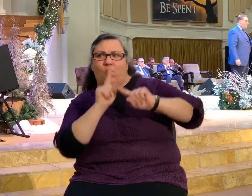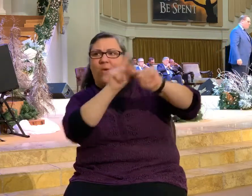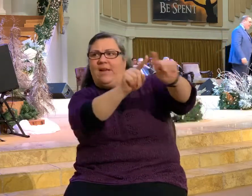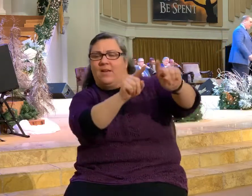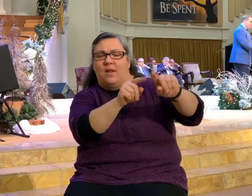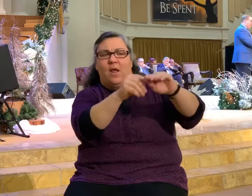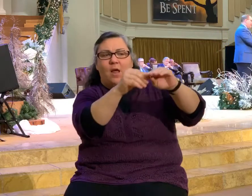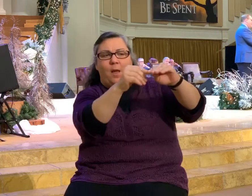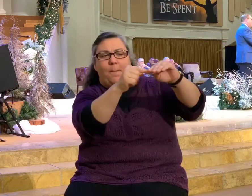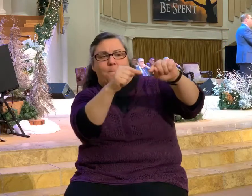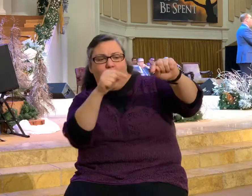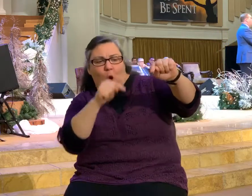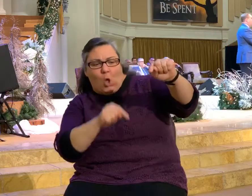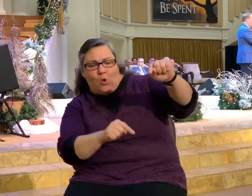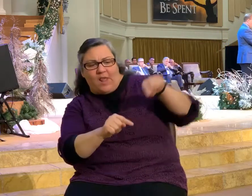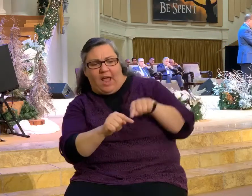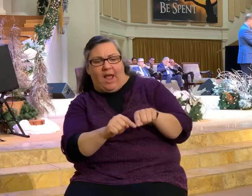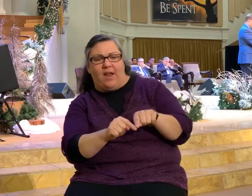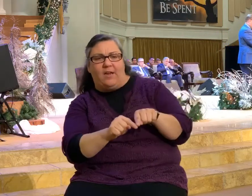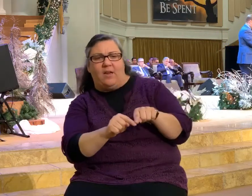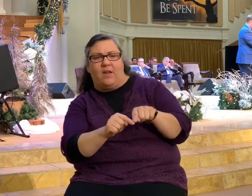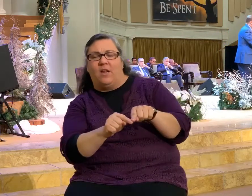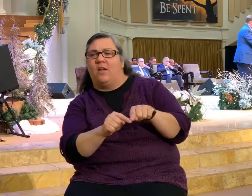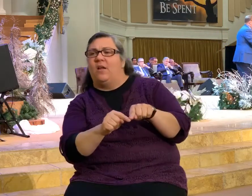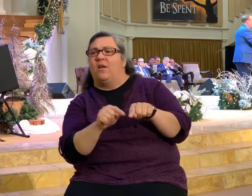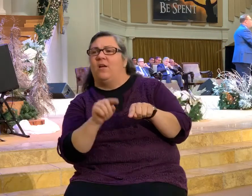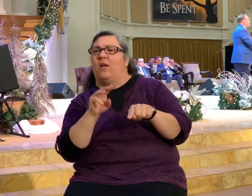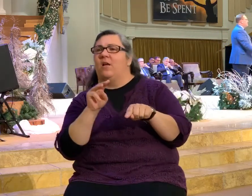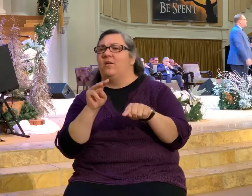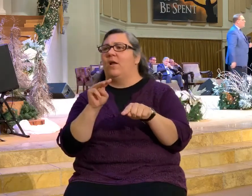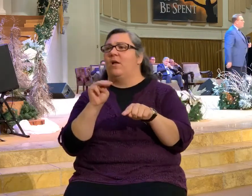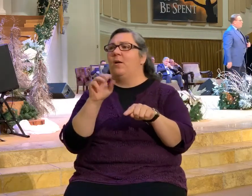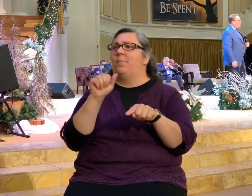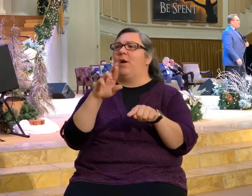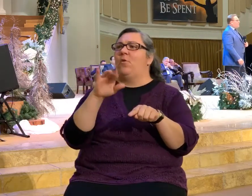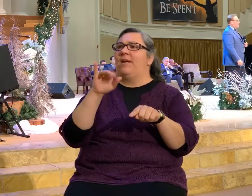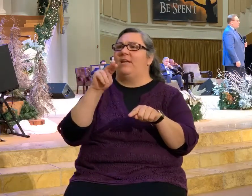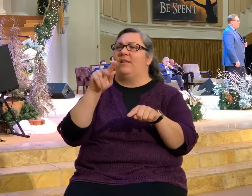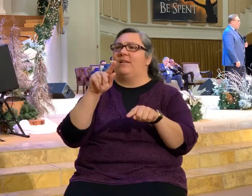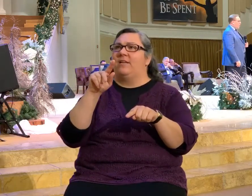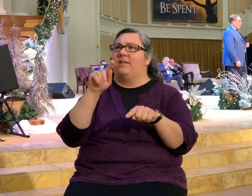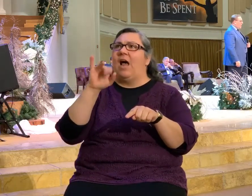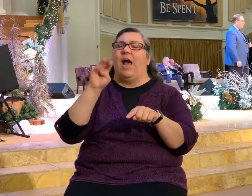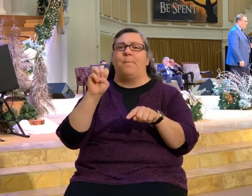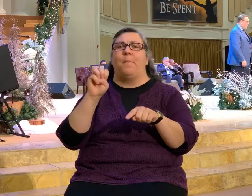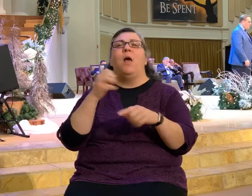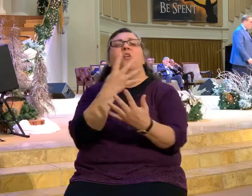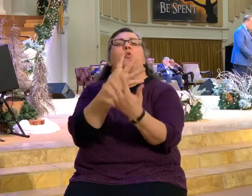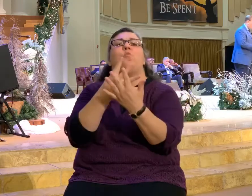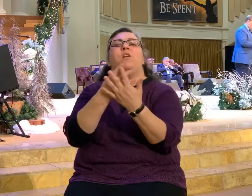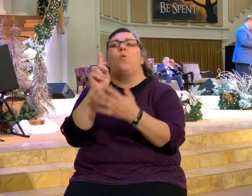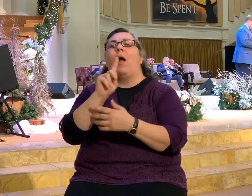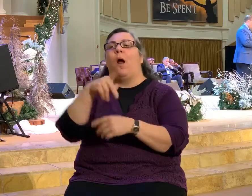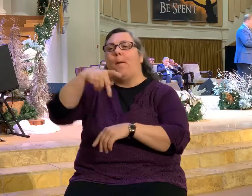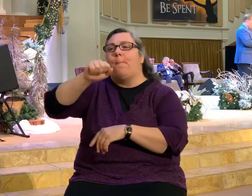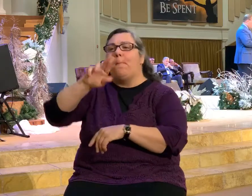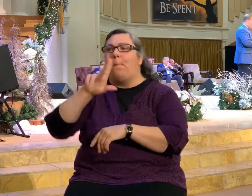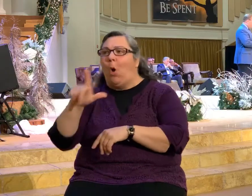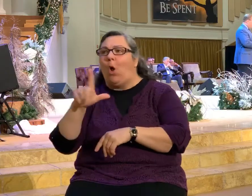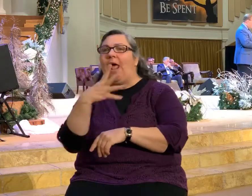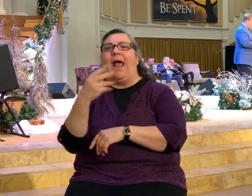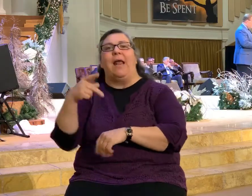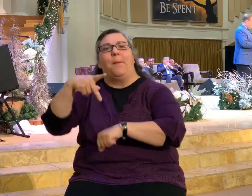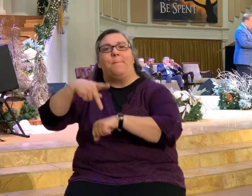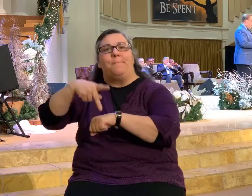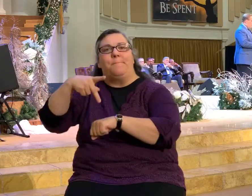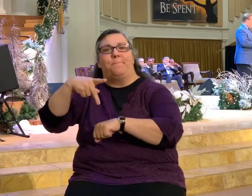that Palatine Hill across the forum is the Maritime Prison, where the Apostle Paul and Peter were both